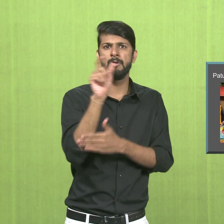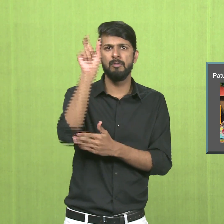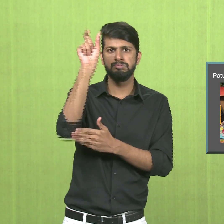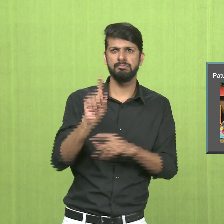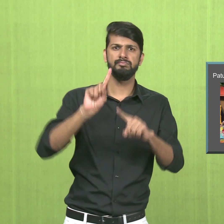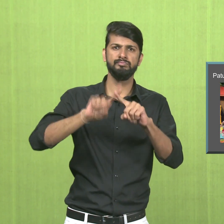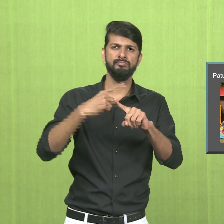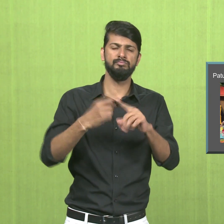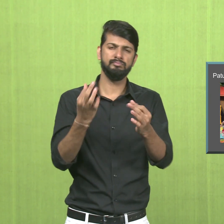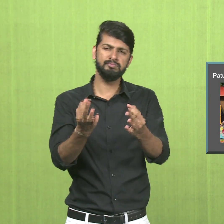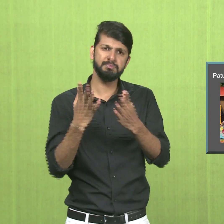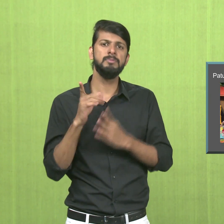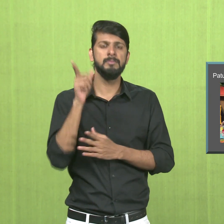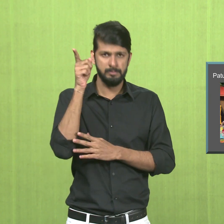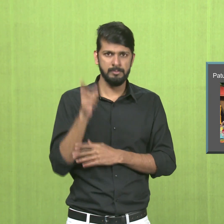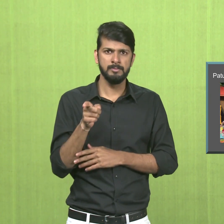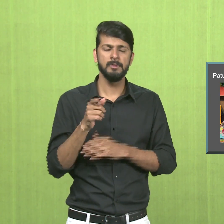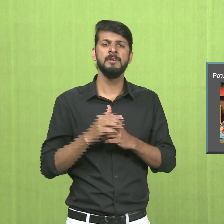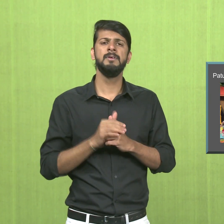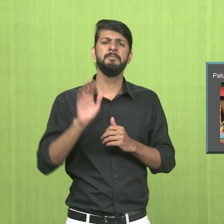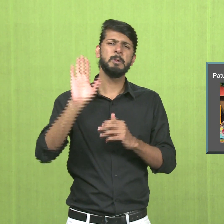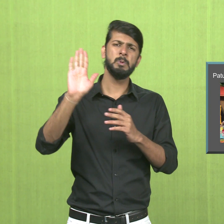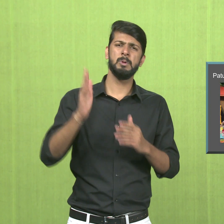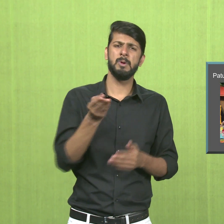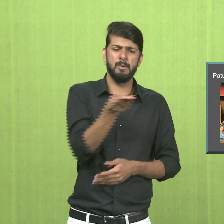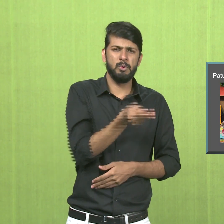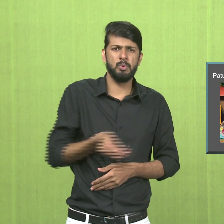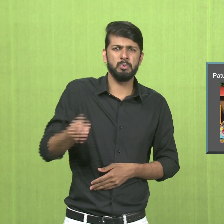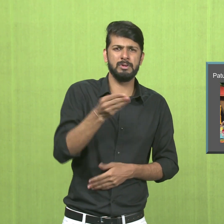Patua is the painter of Kalighat.